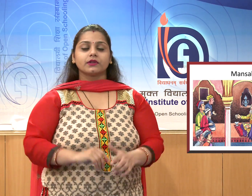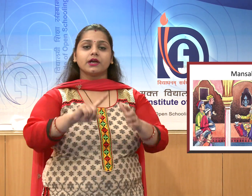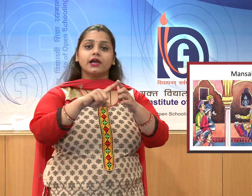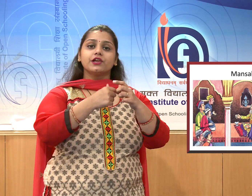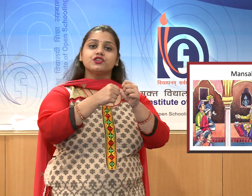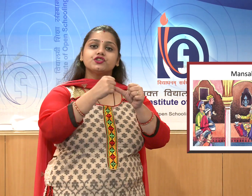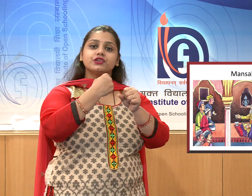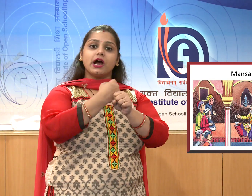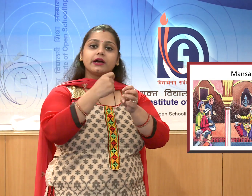Jagirdari systems.